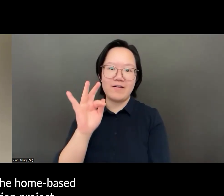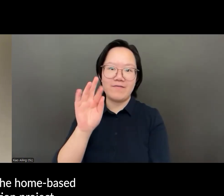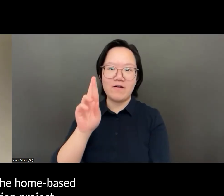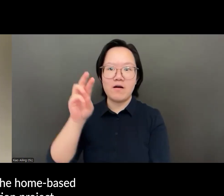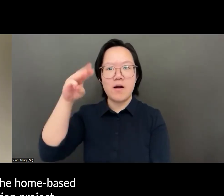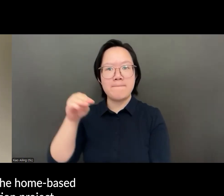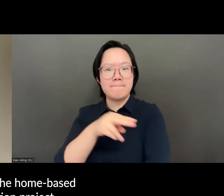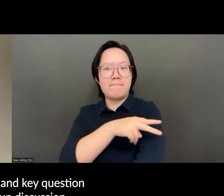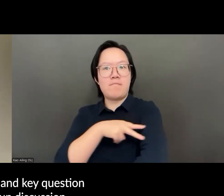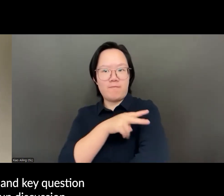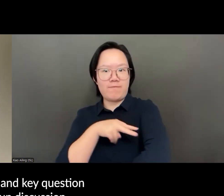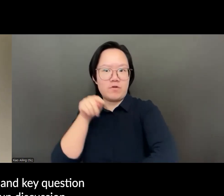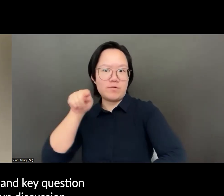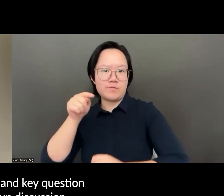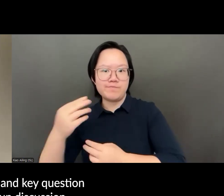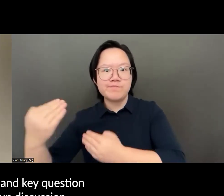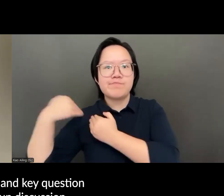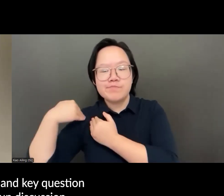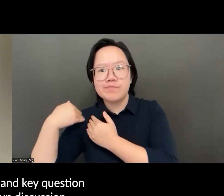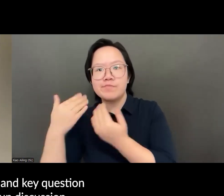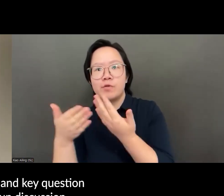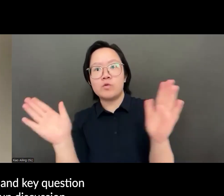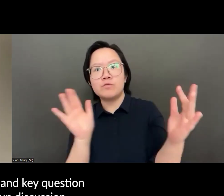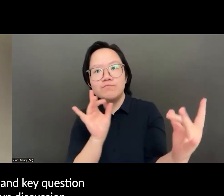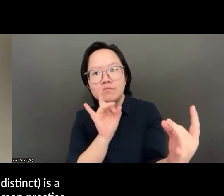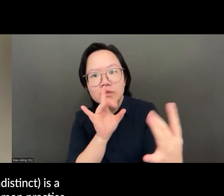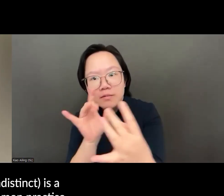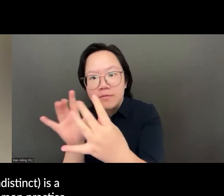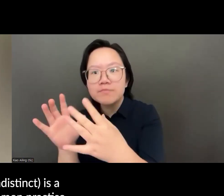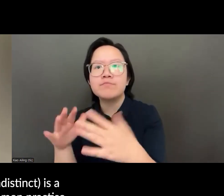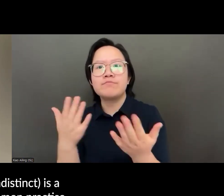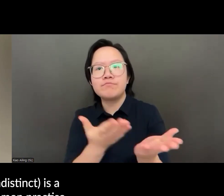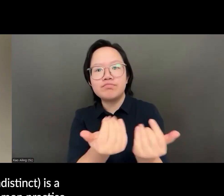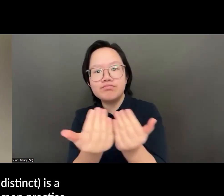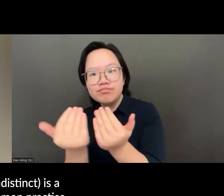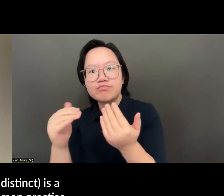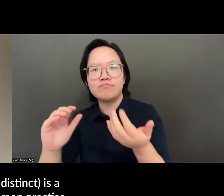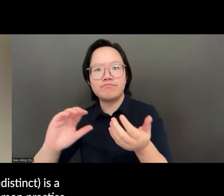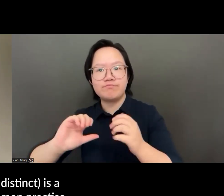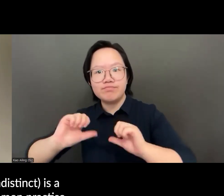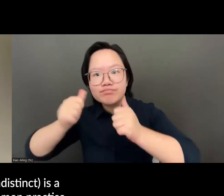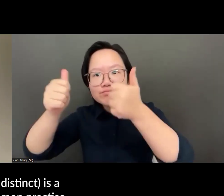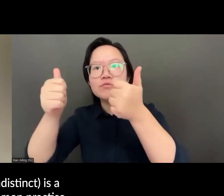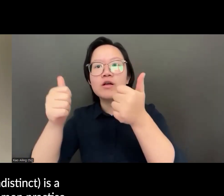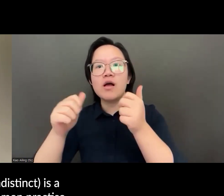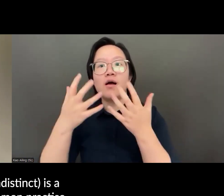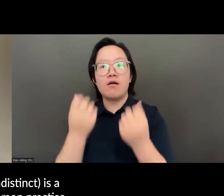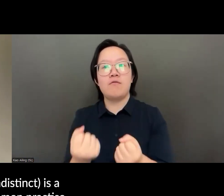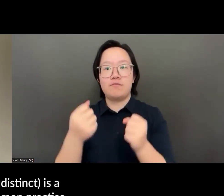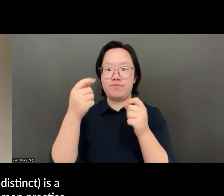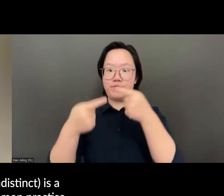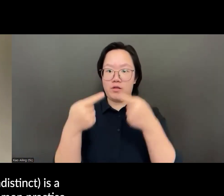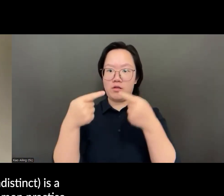education project, observation and key question to open up discussion with while field visit is a very